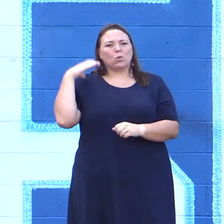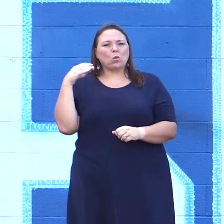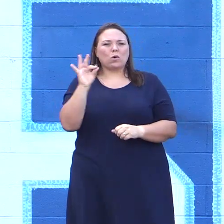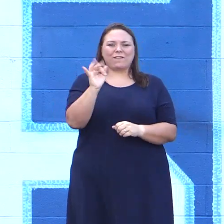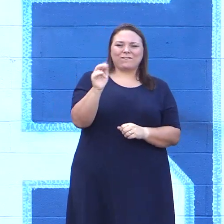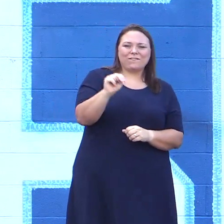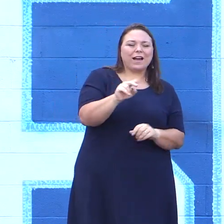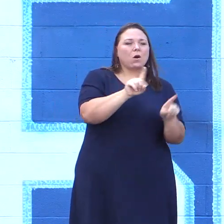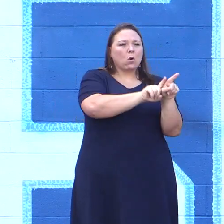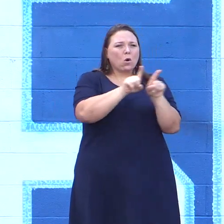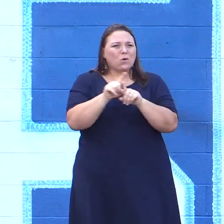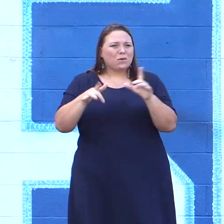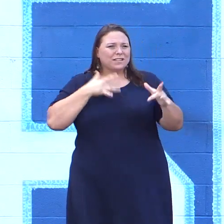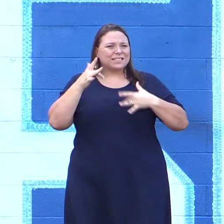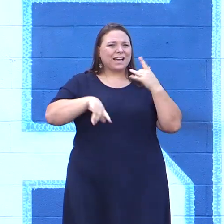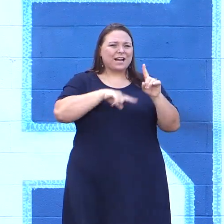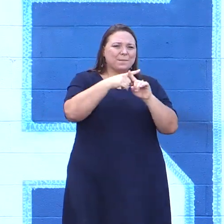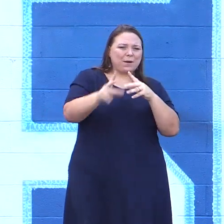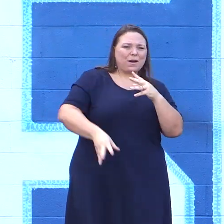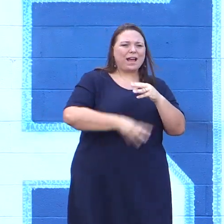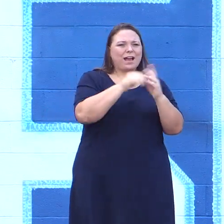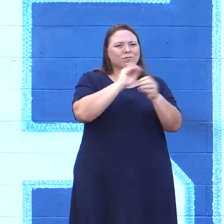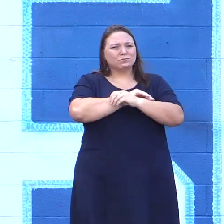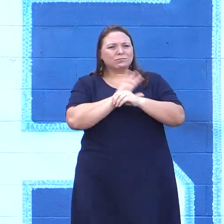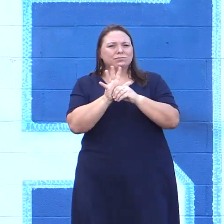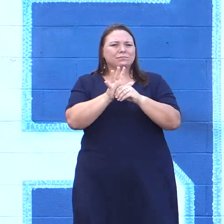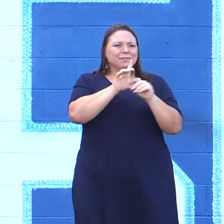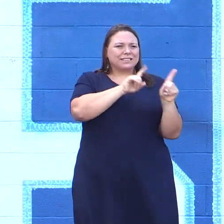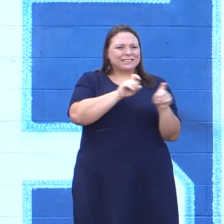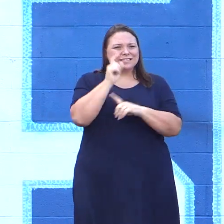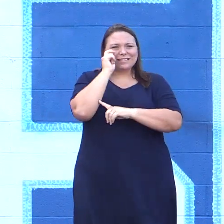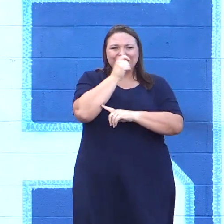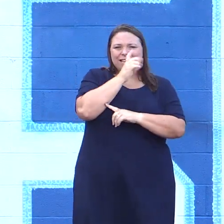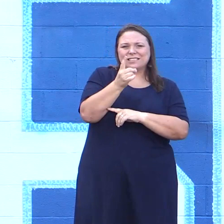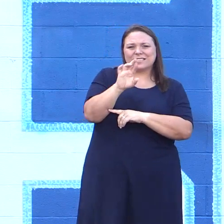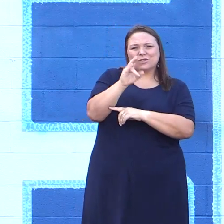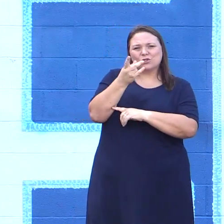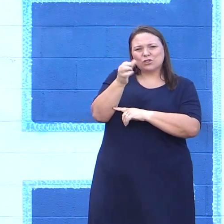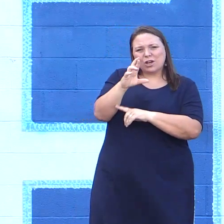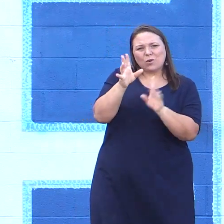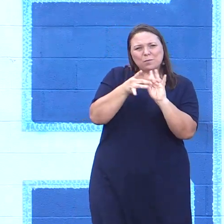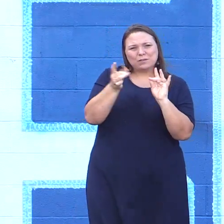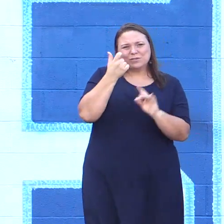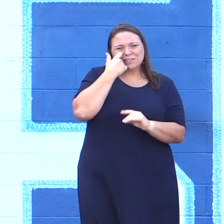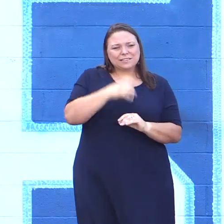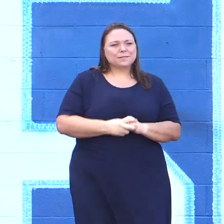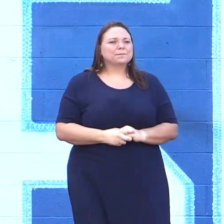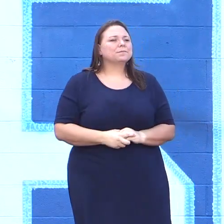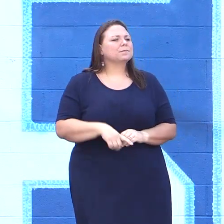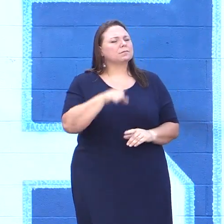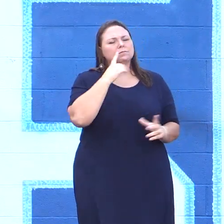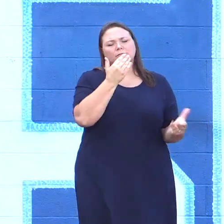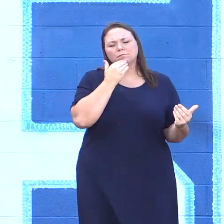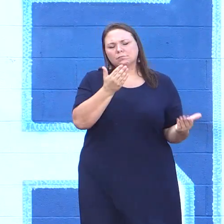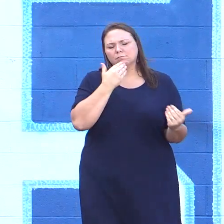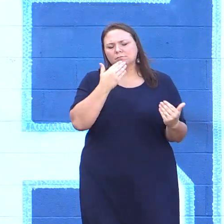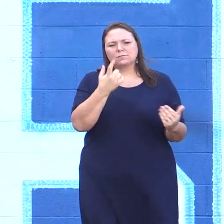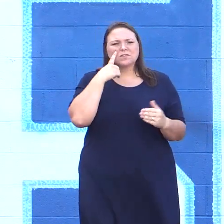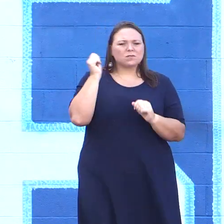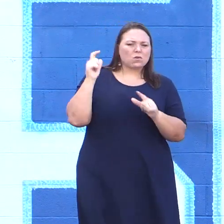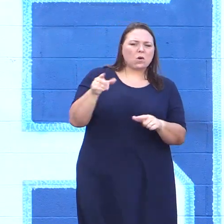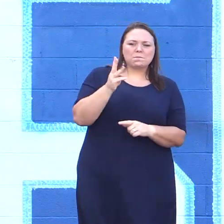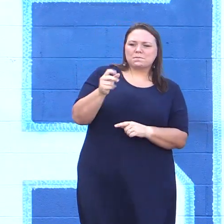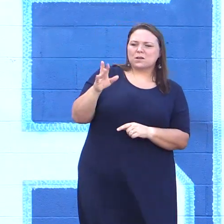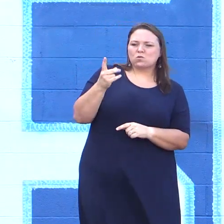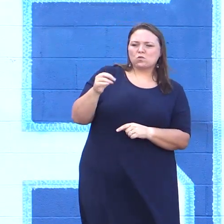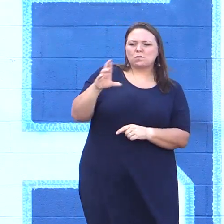I'm also excited about the expansion of the COVID-19 testing that Dr. Jahangir mentioned. We're very grateful to Mayor Cooper